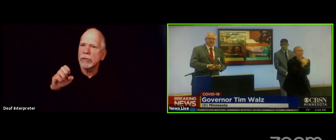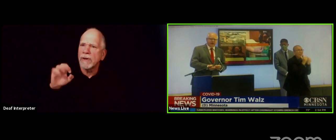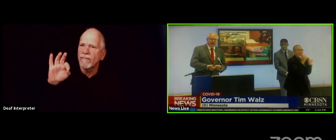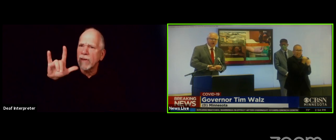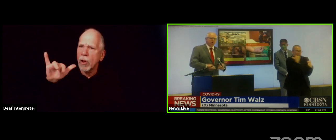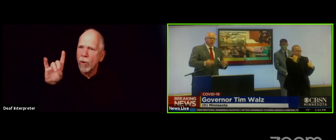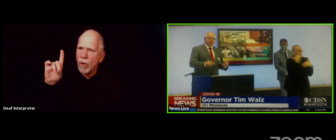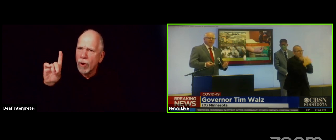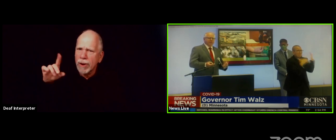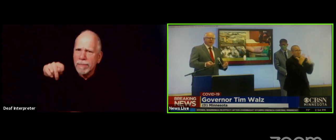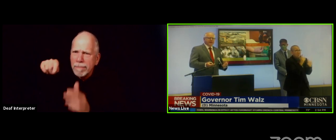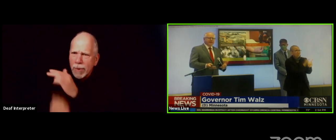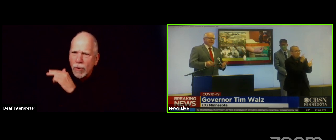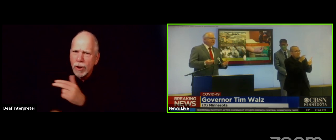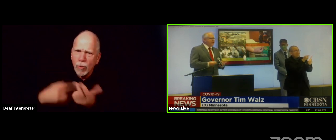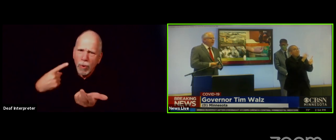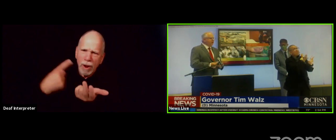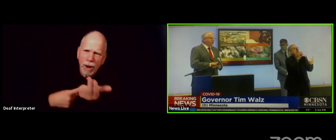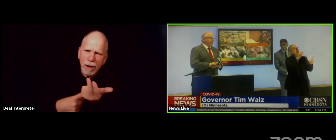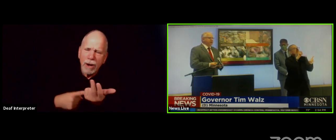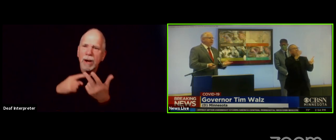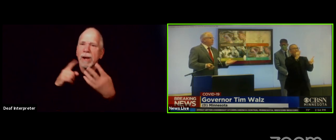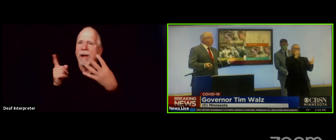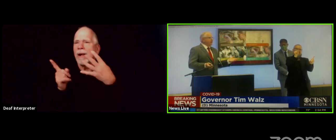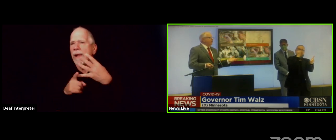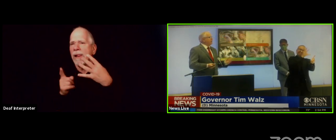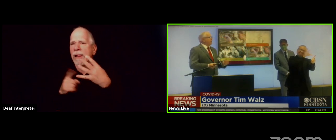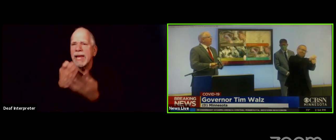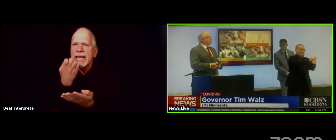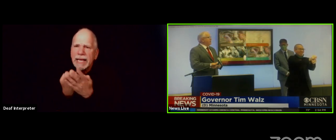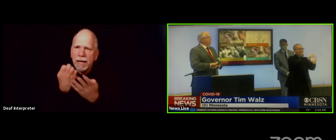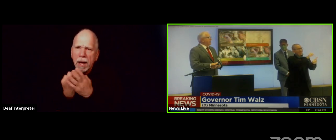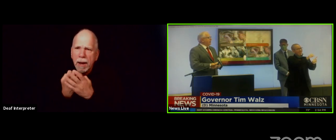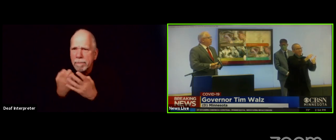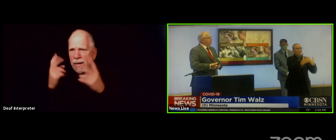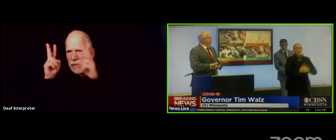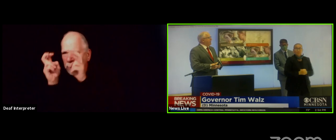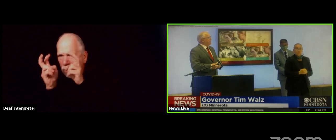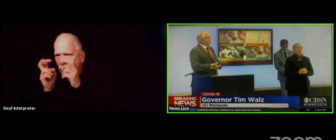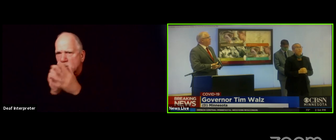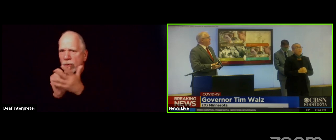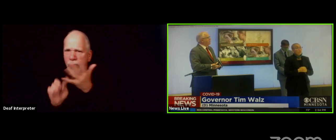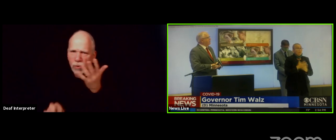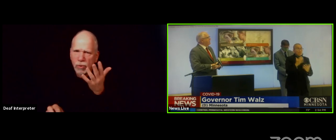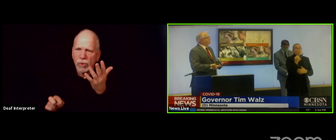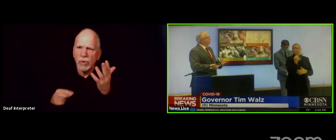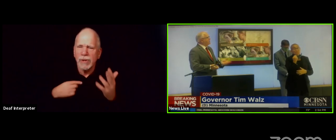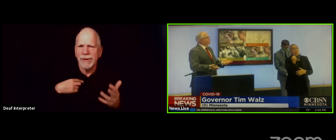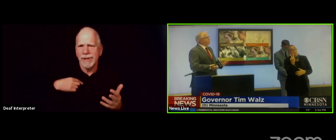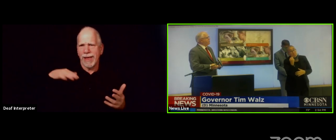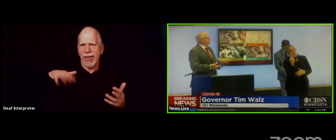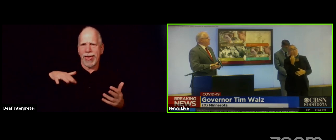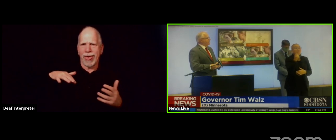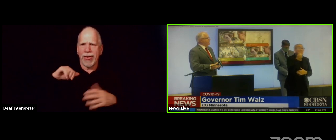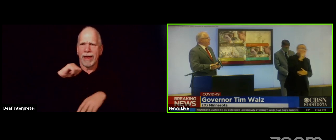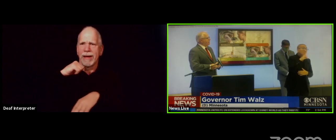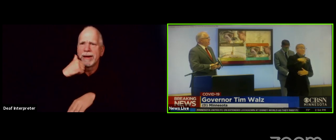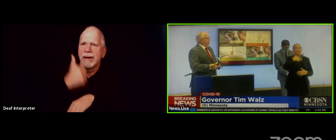is there. We're able to maintain this, and over the next, whatever it takes, 12, 18, 24 months, Minnesota is